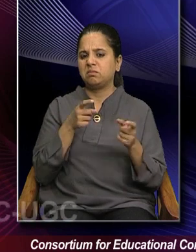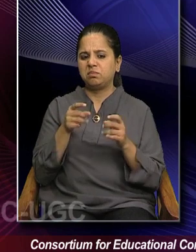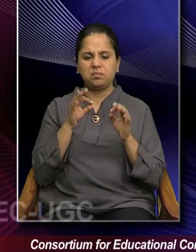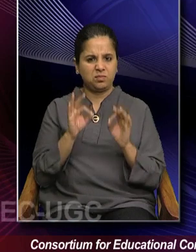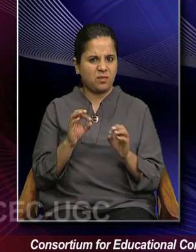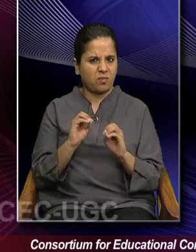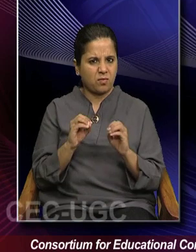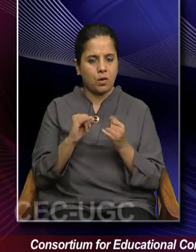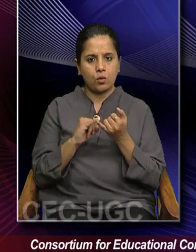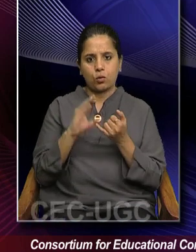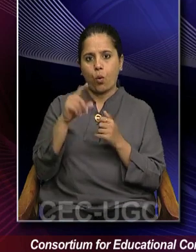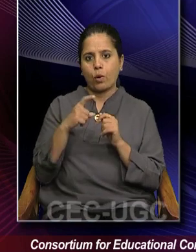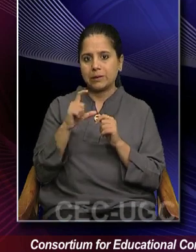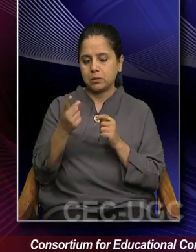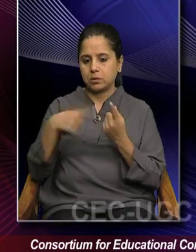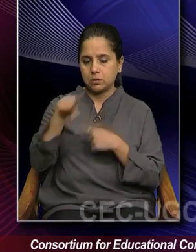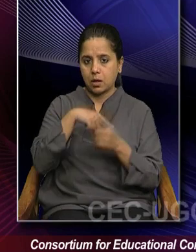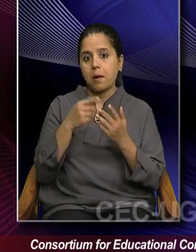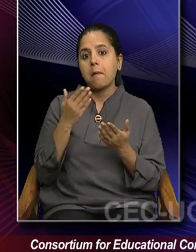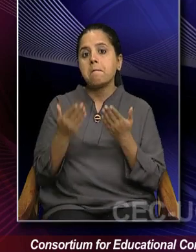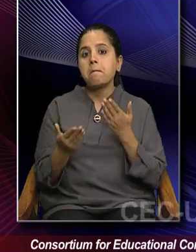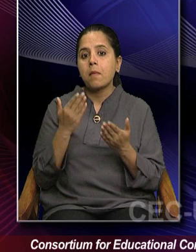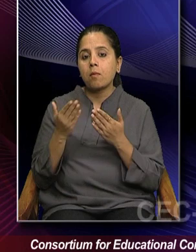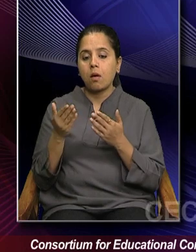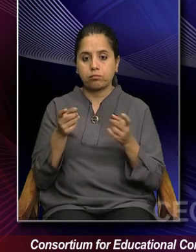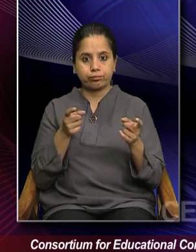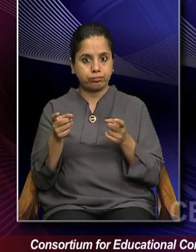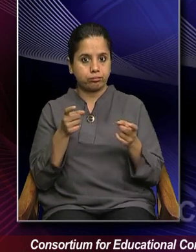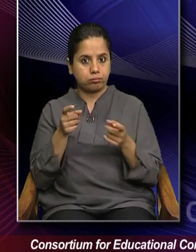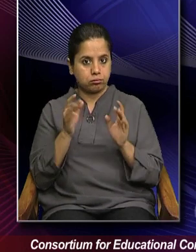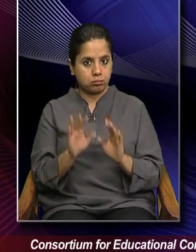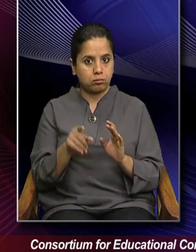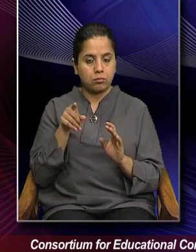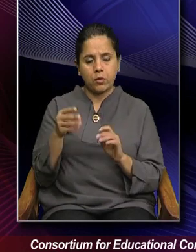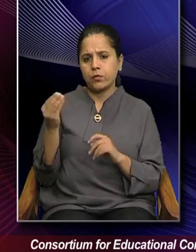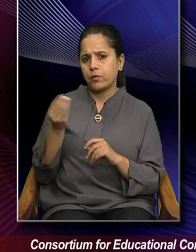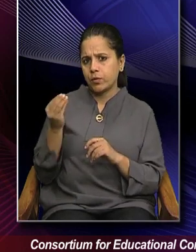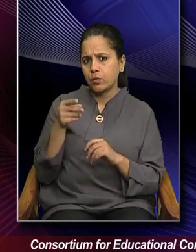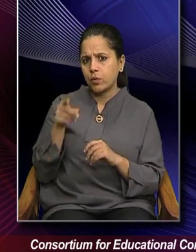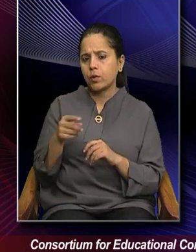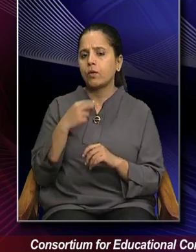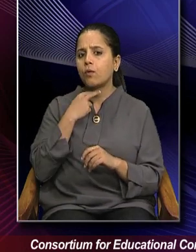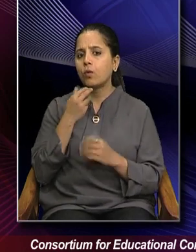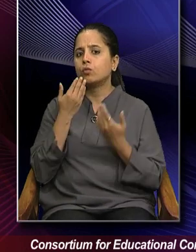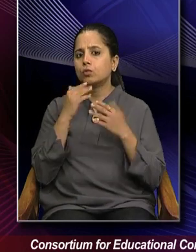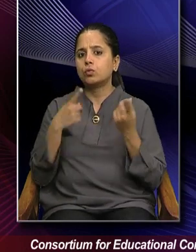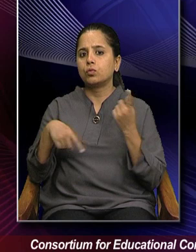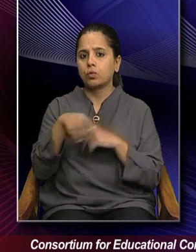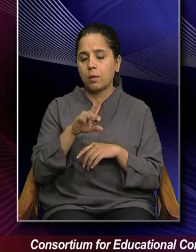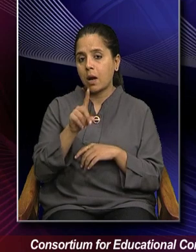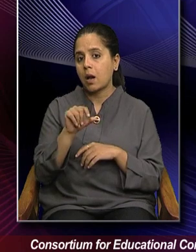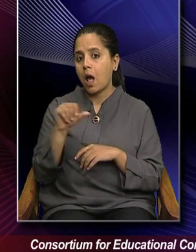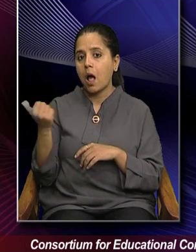facilitated Socratic circle may be dominated by a few vocal students while